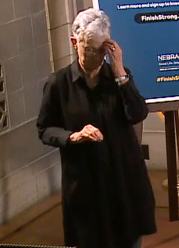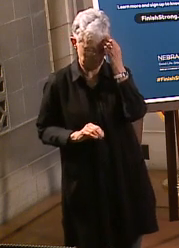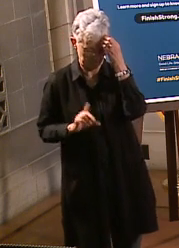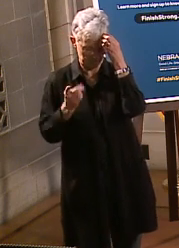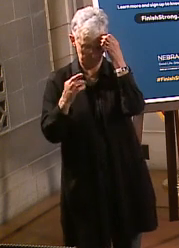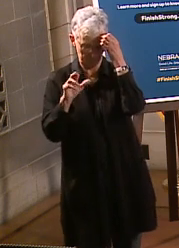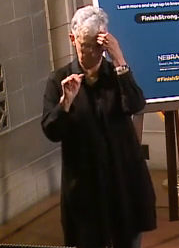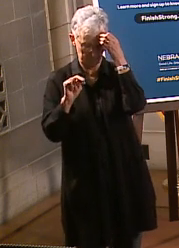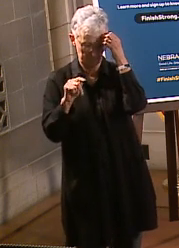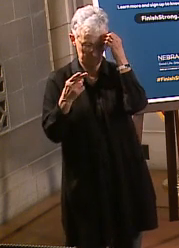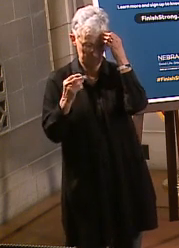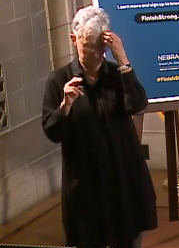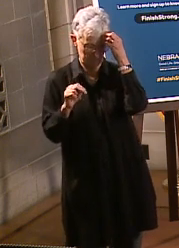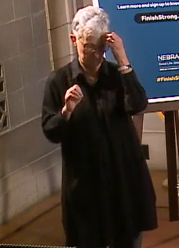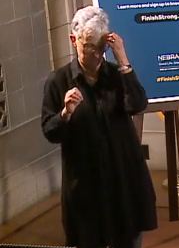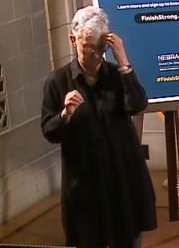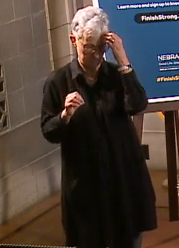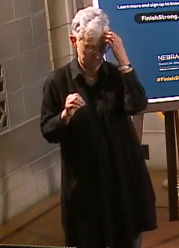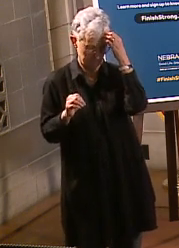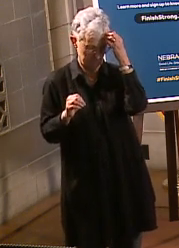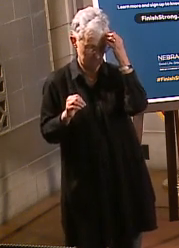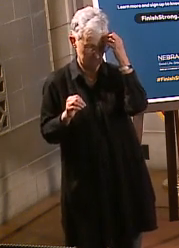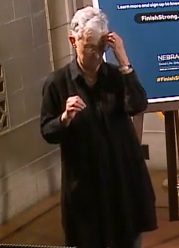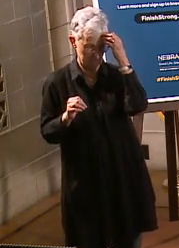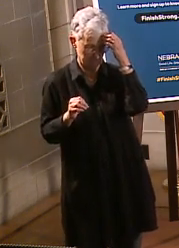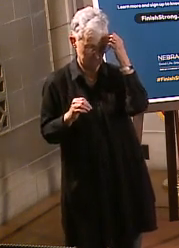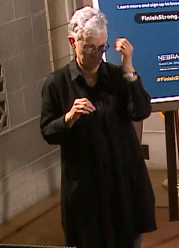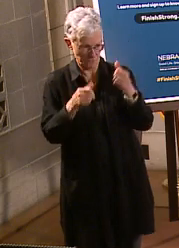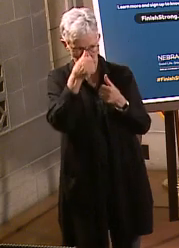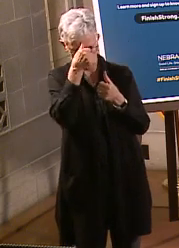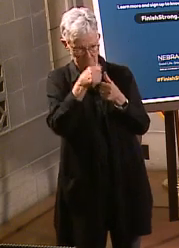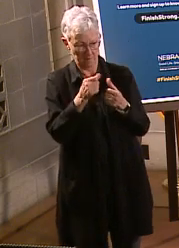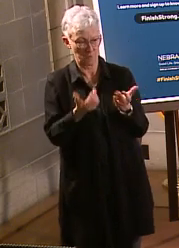Dr. Antone, you got a question. Remember, please repeat it.